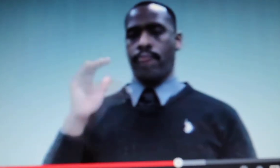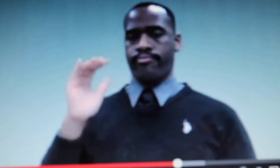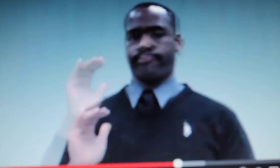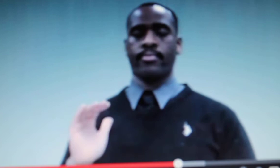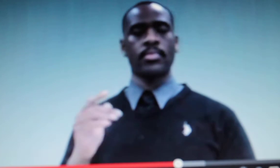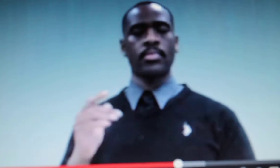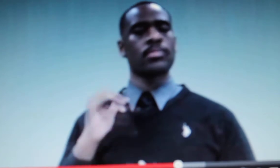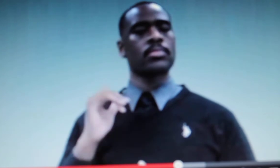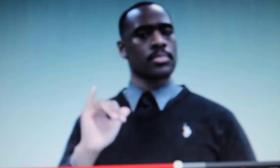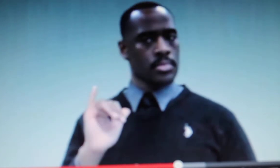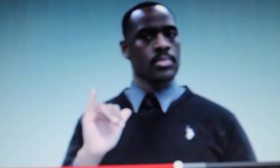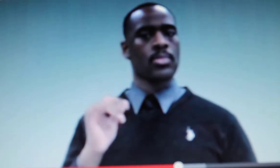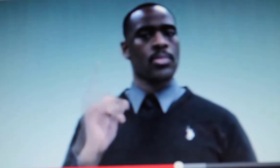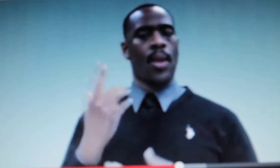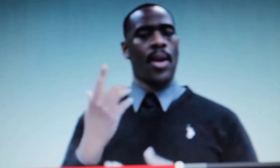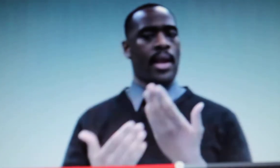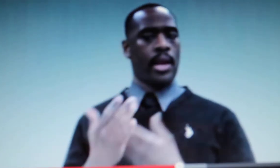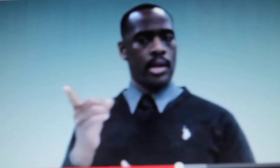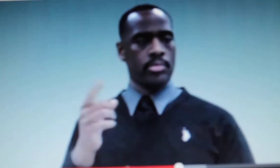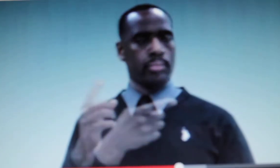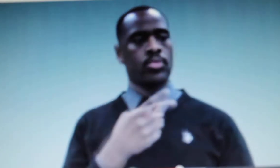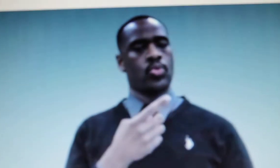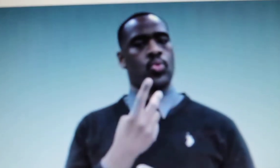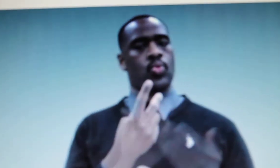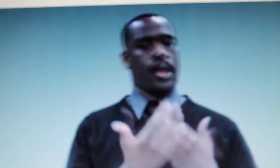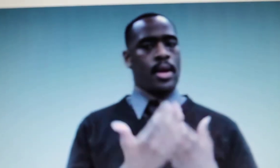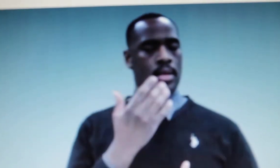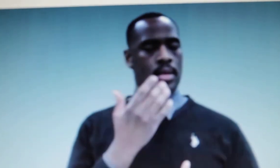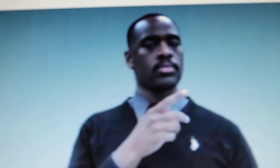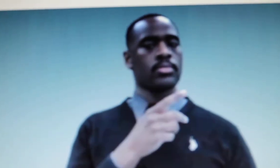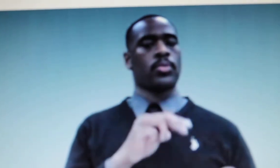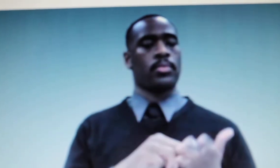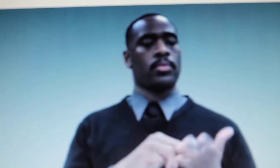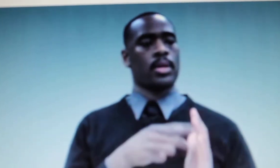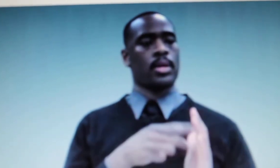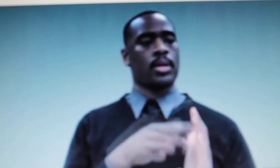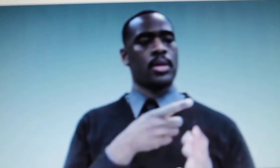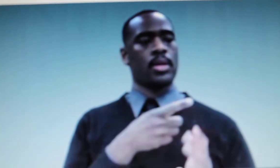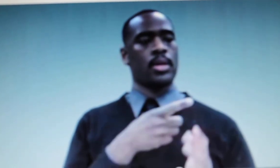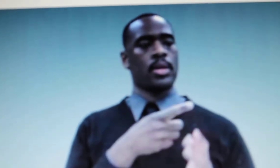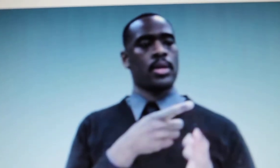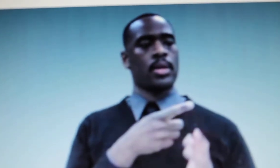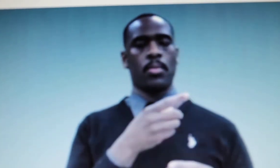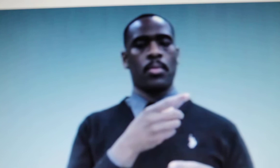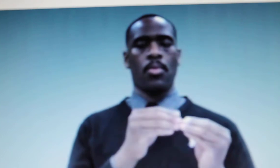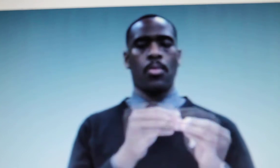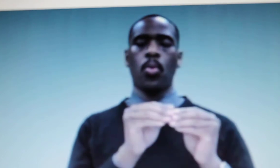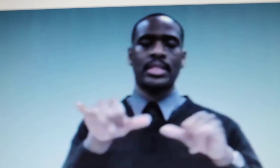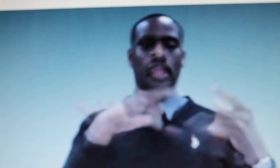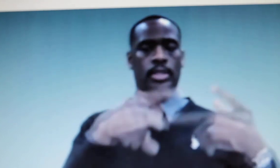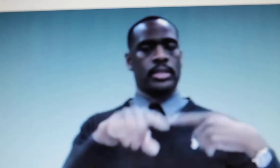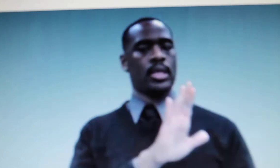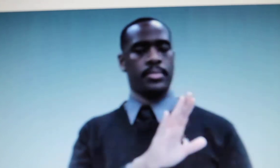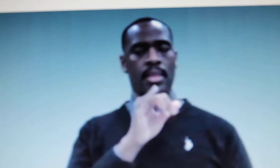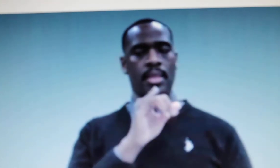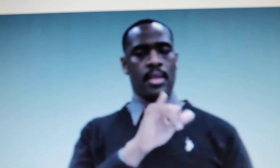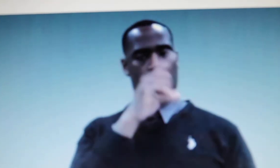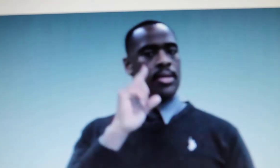two. Black deaf signers tend to use two-handed signs, which means they use